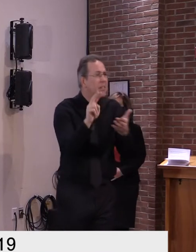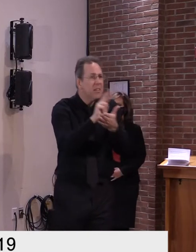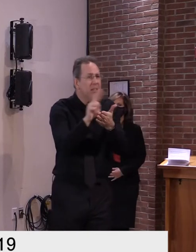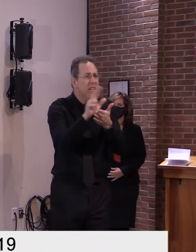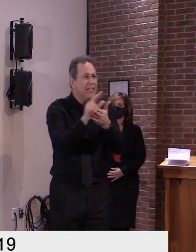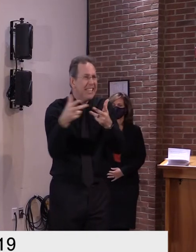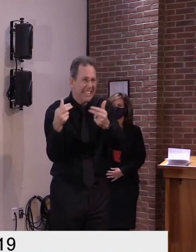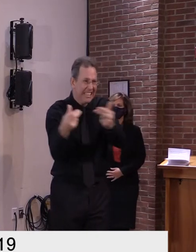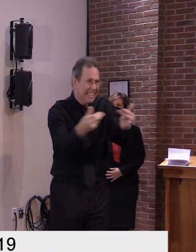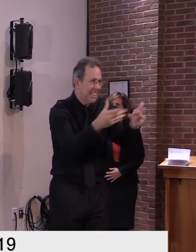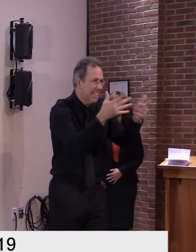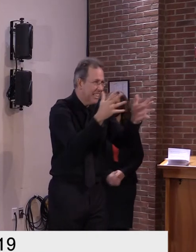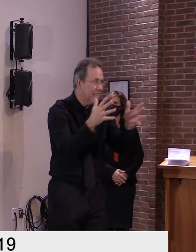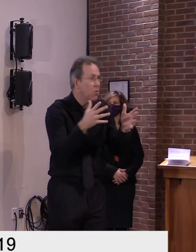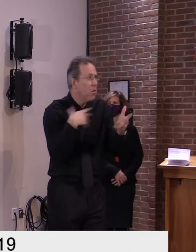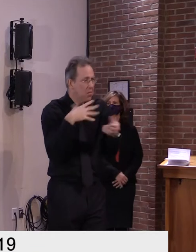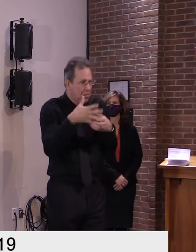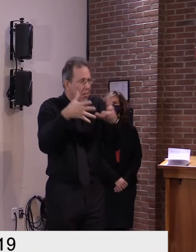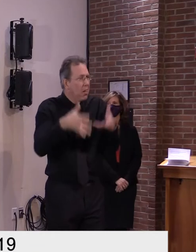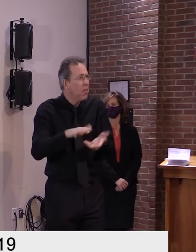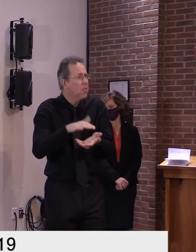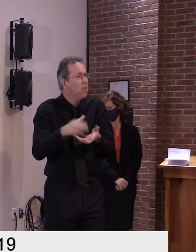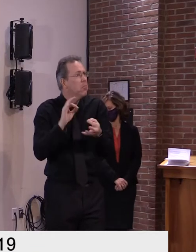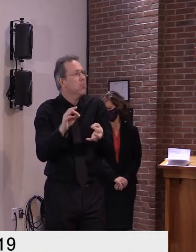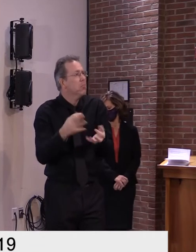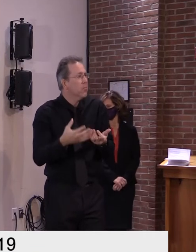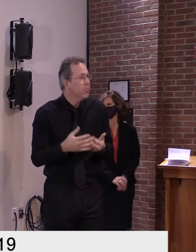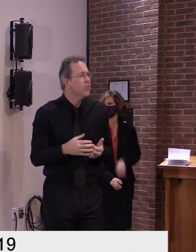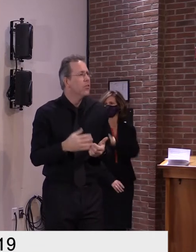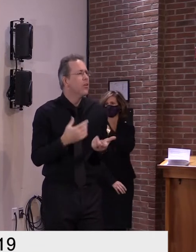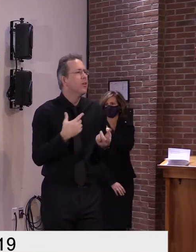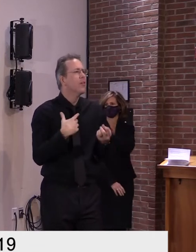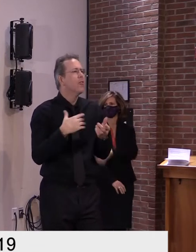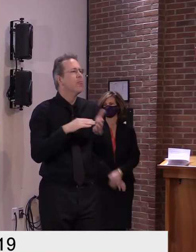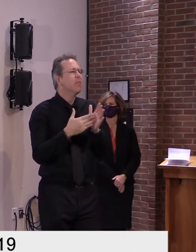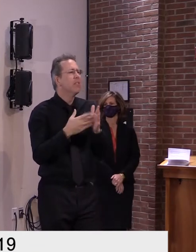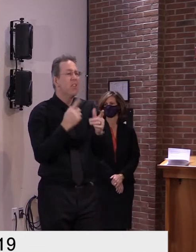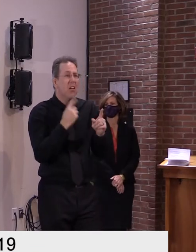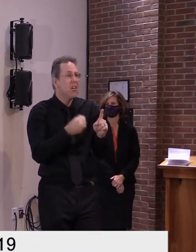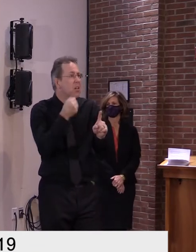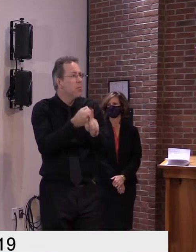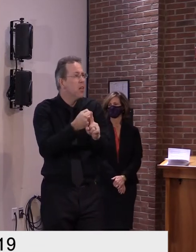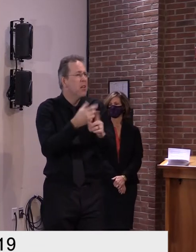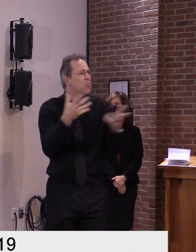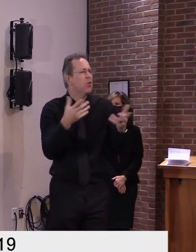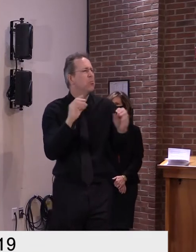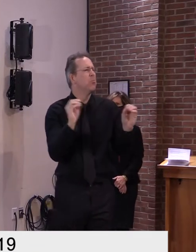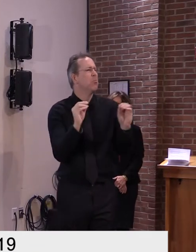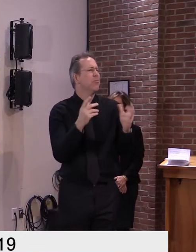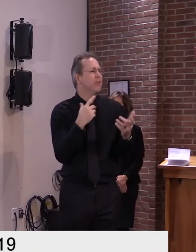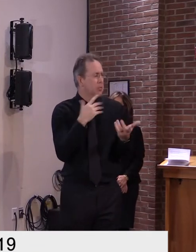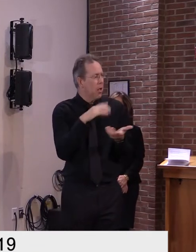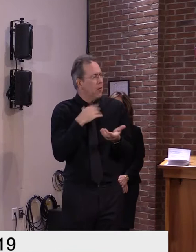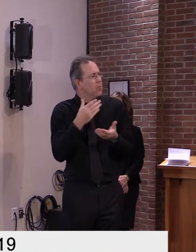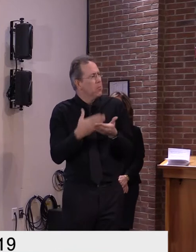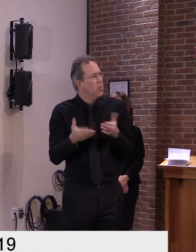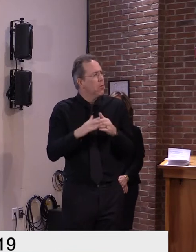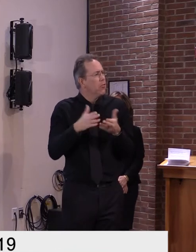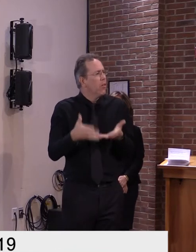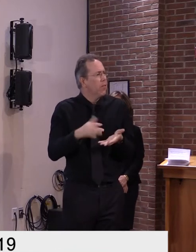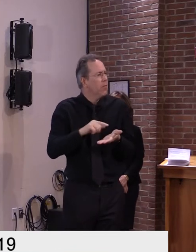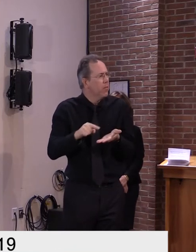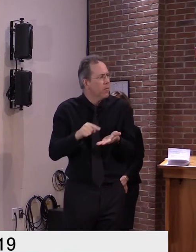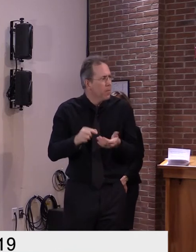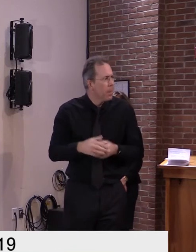but it's not going to be a game changer, if I could call it that. It's going to allow us to get through each group a little